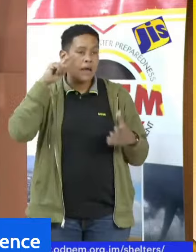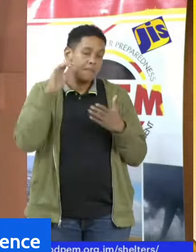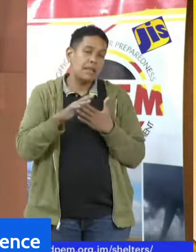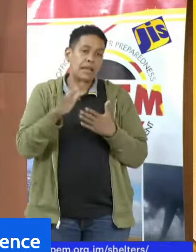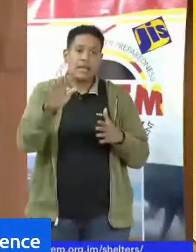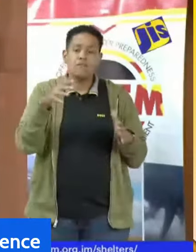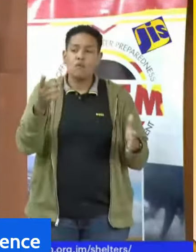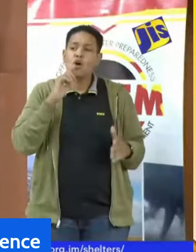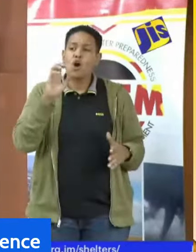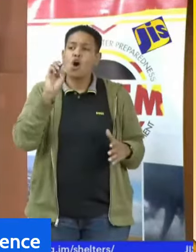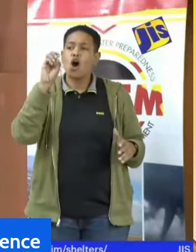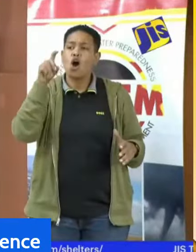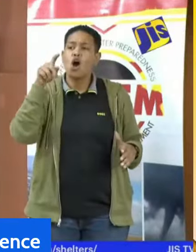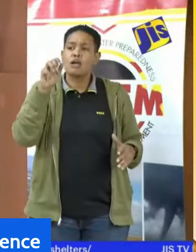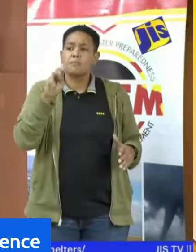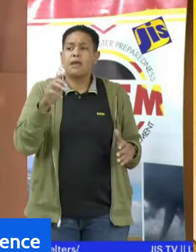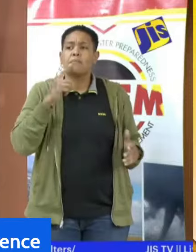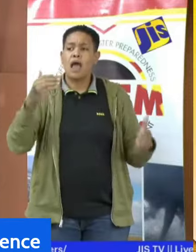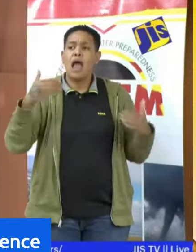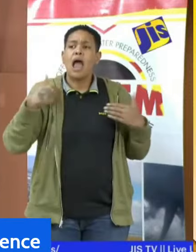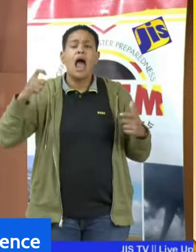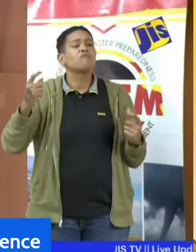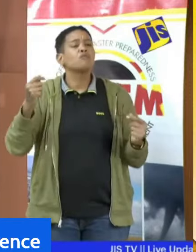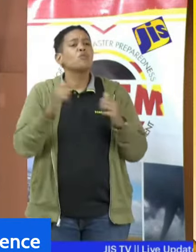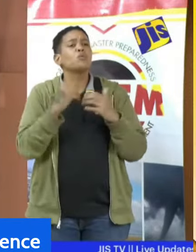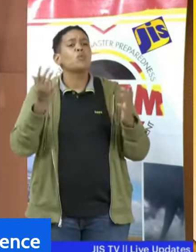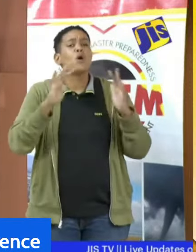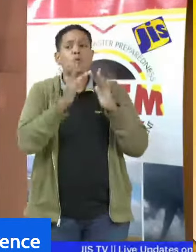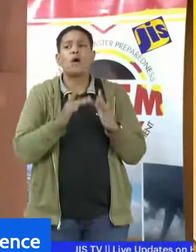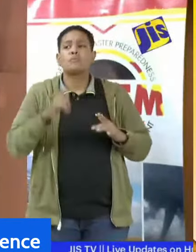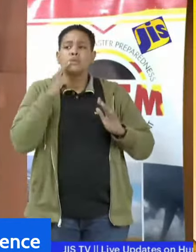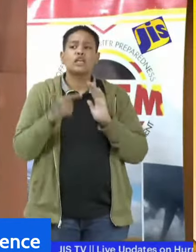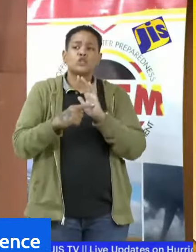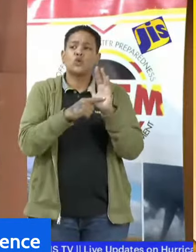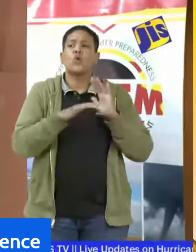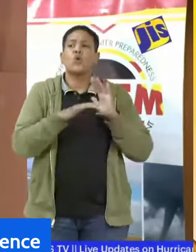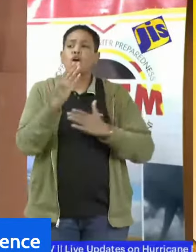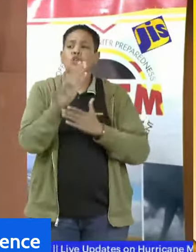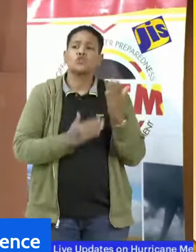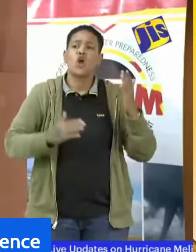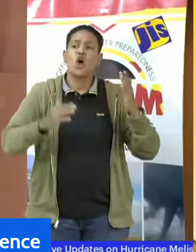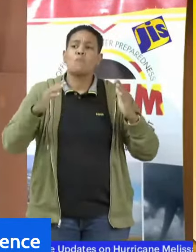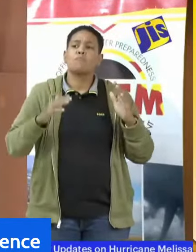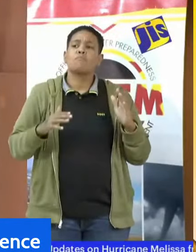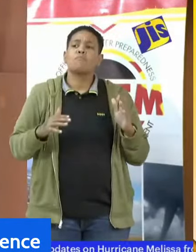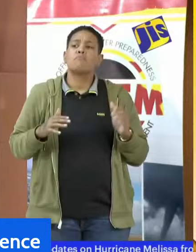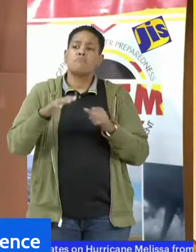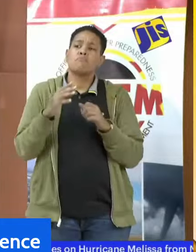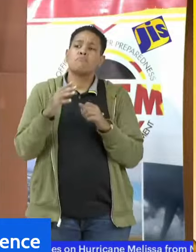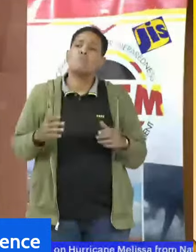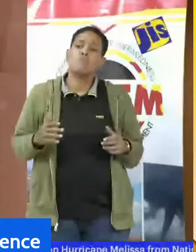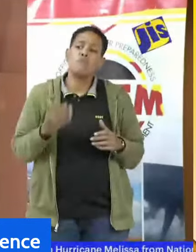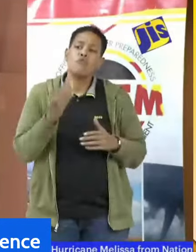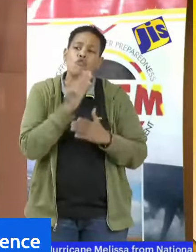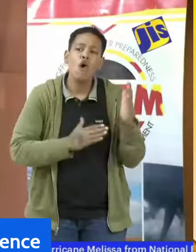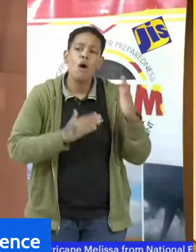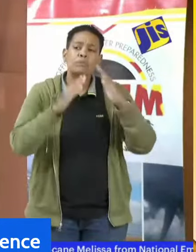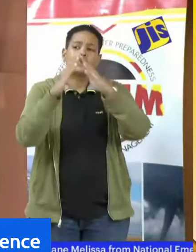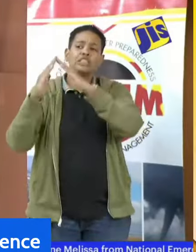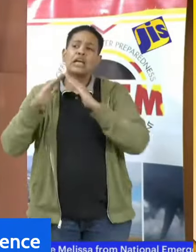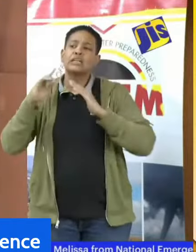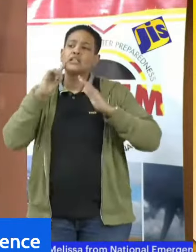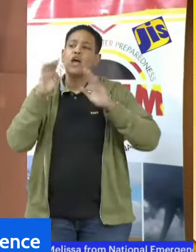would be to ODPEM, and it has to do with the website. It's showing that some sites, rather some shelters